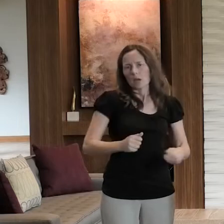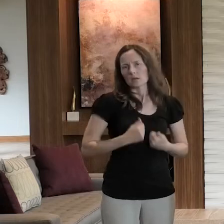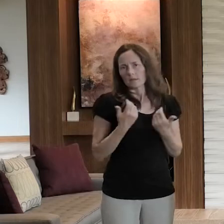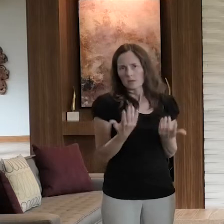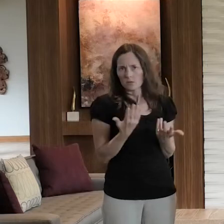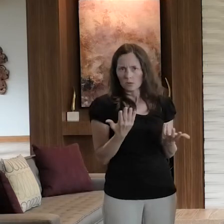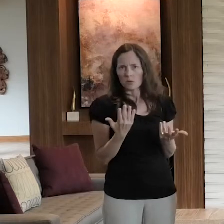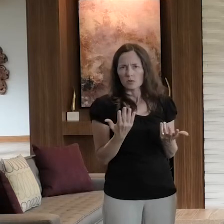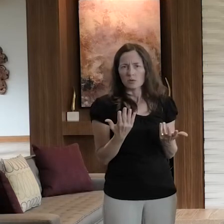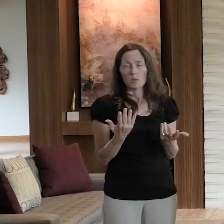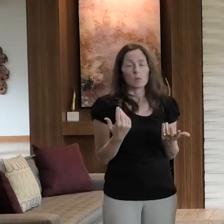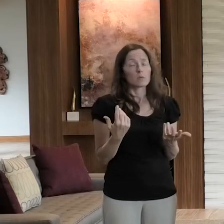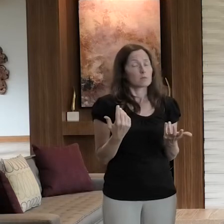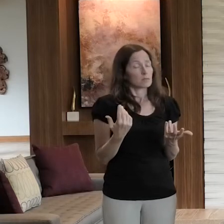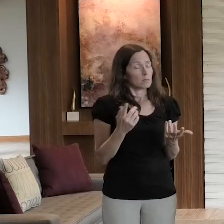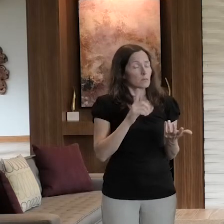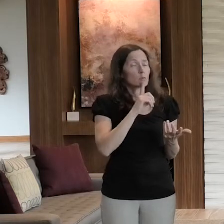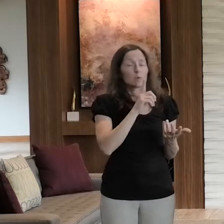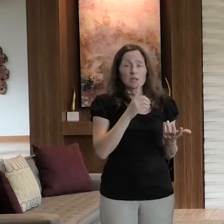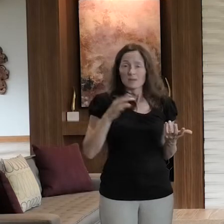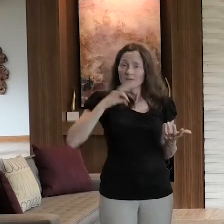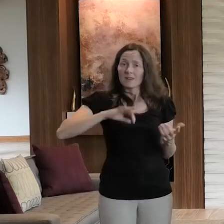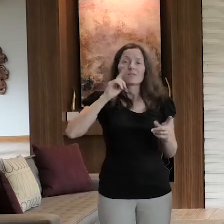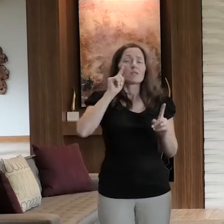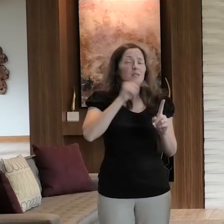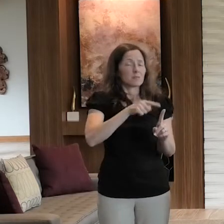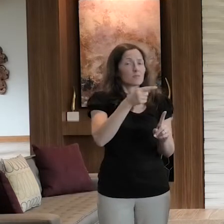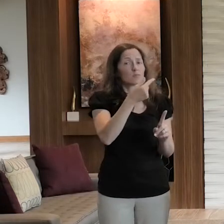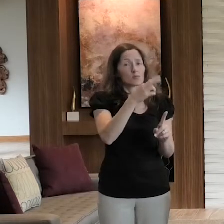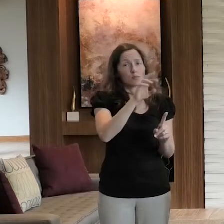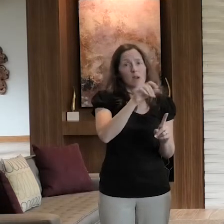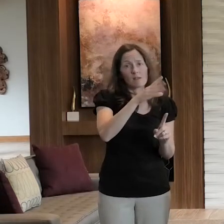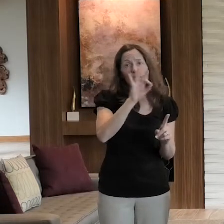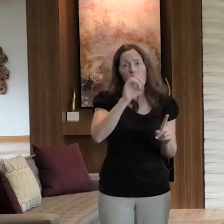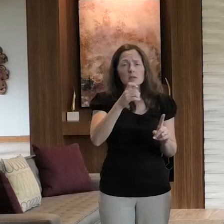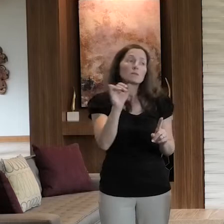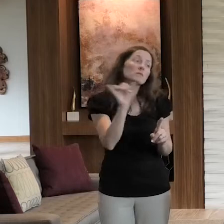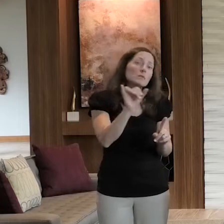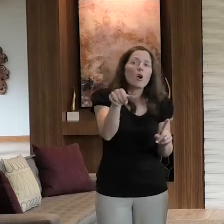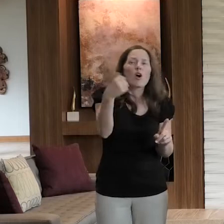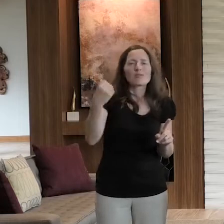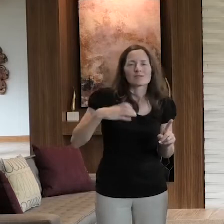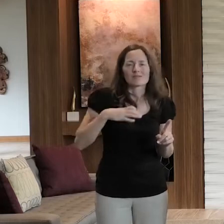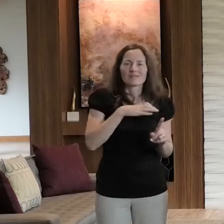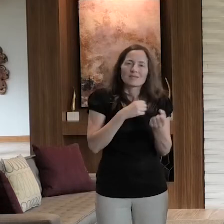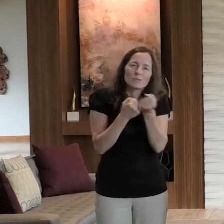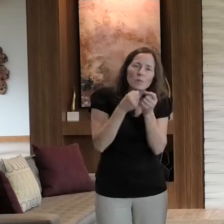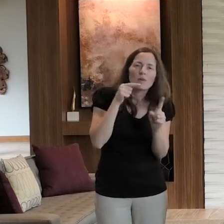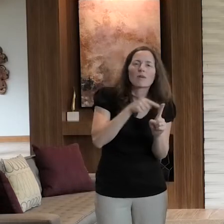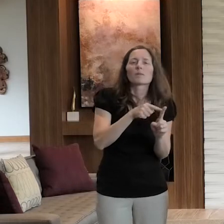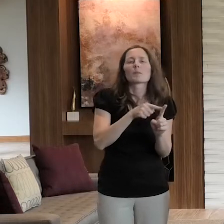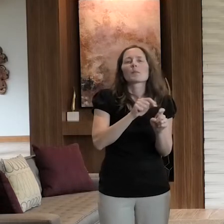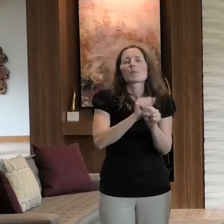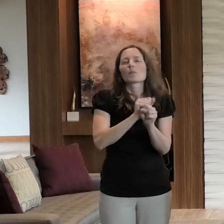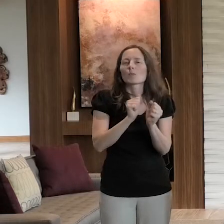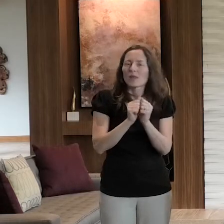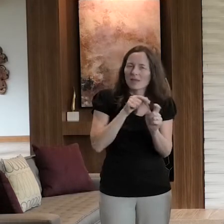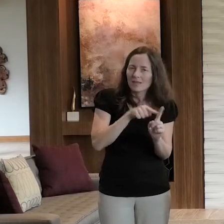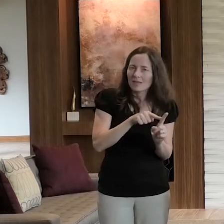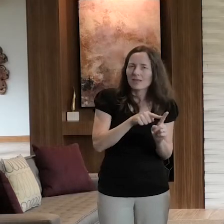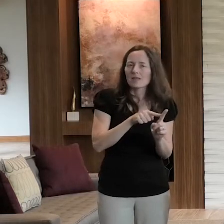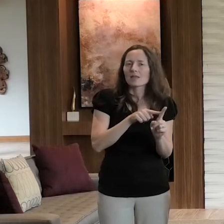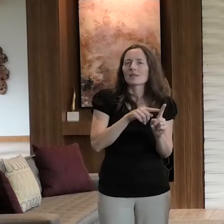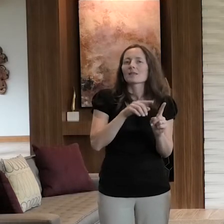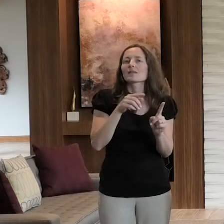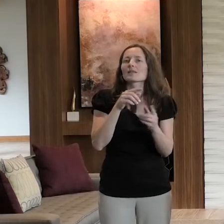of the puzzle, but I think for Greg Fox and all the other council people that supported him and worked with him on it, as well as the Howard